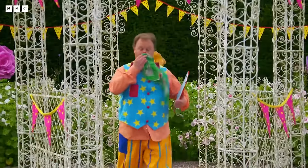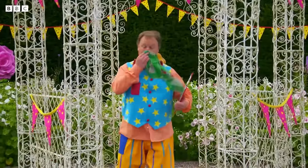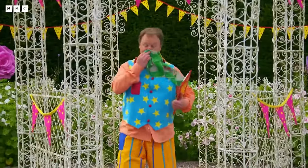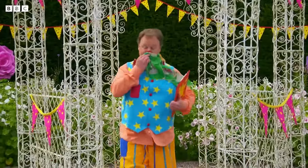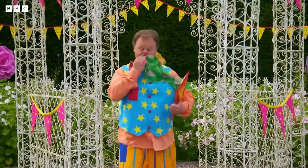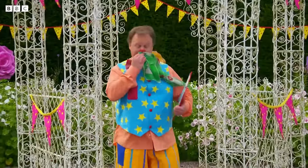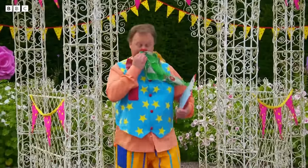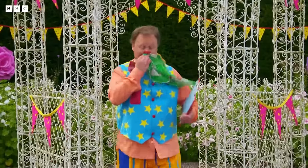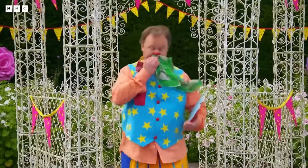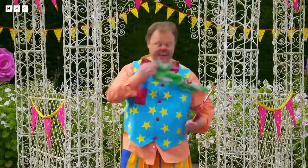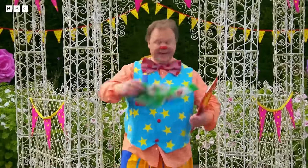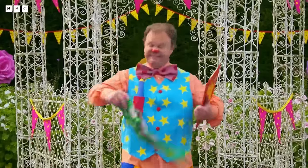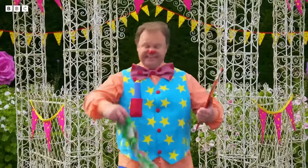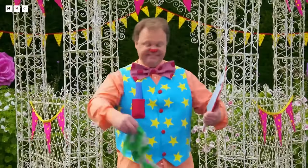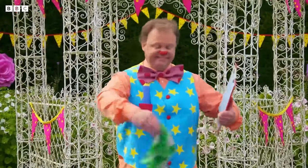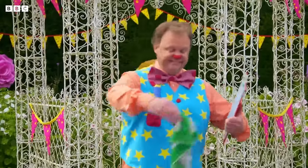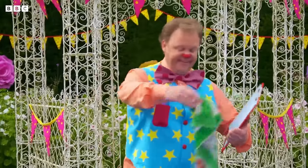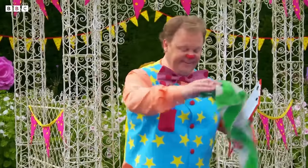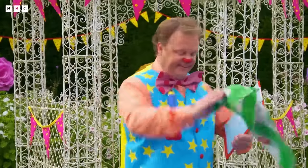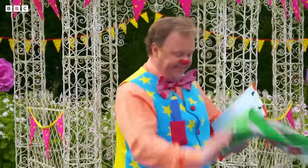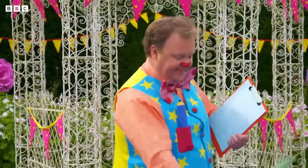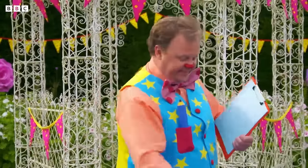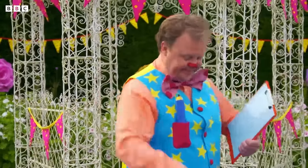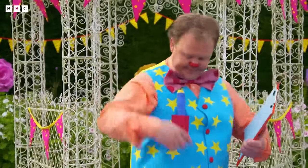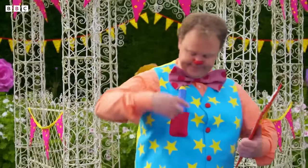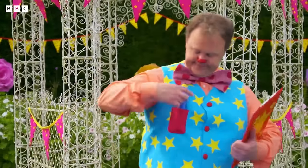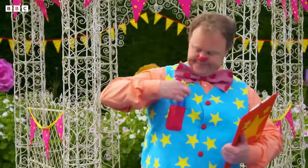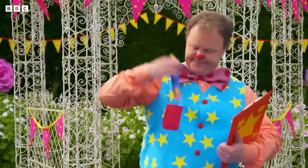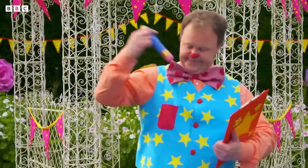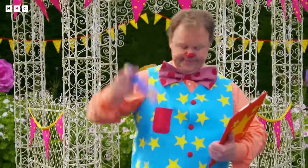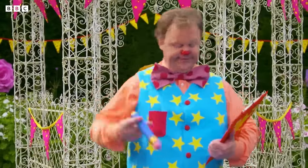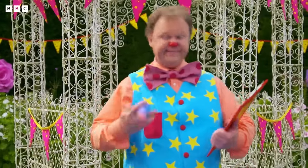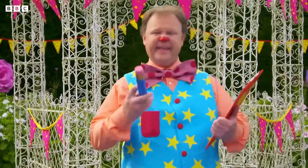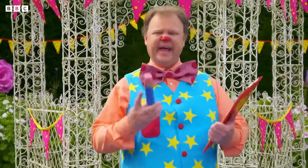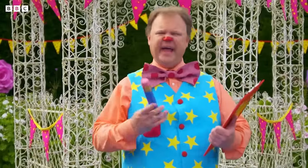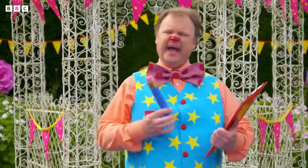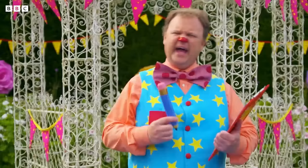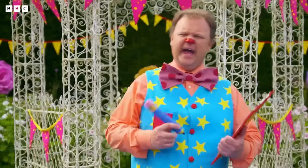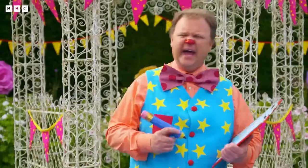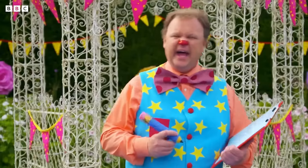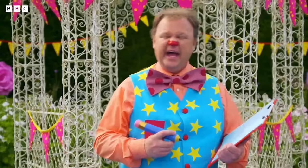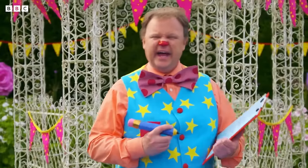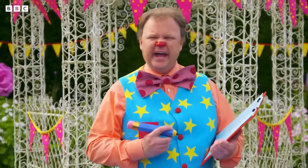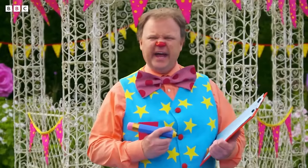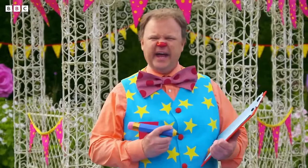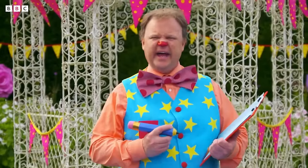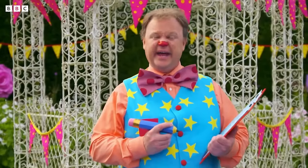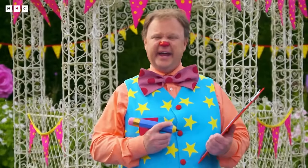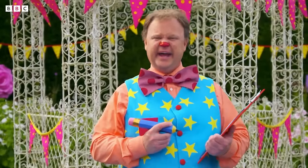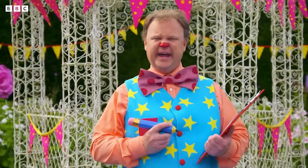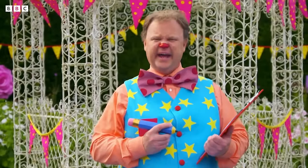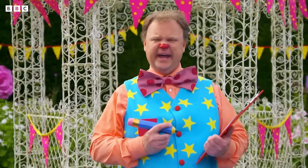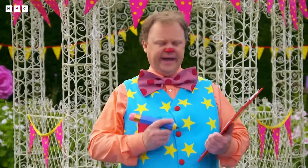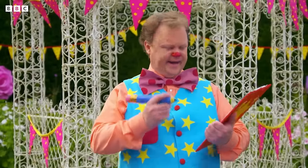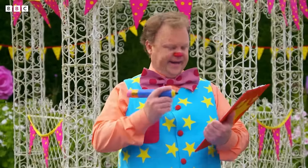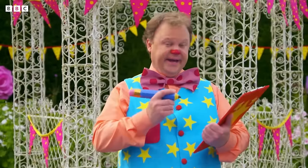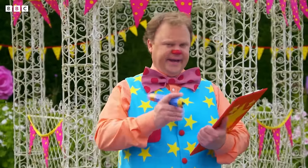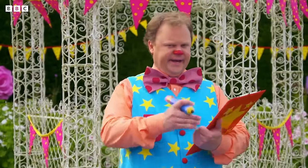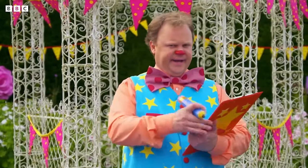Oh, dearie me. So, Mr. Tumble, who has won the best kept garden